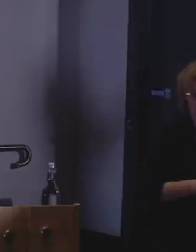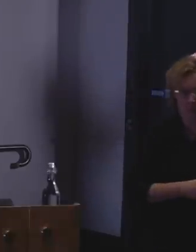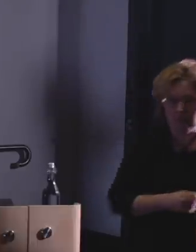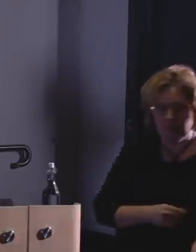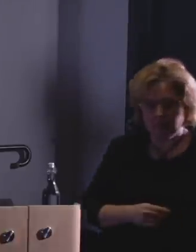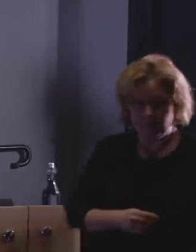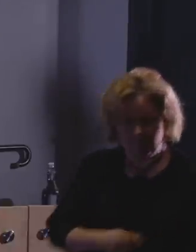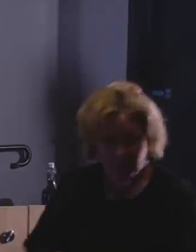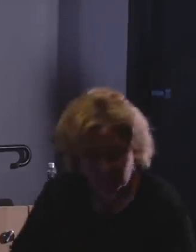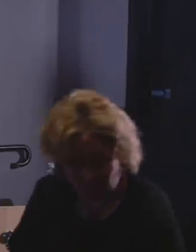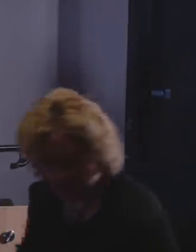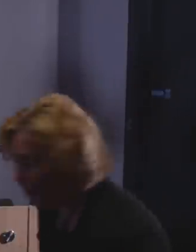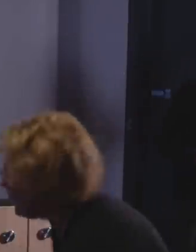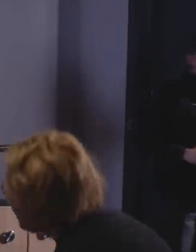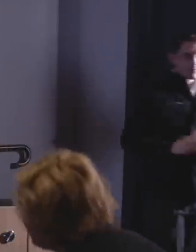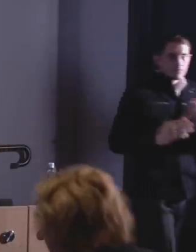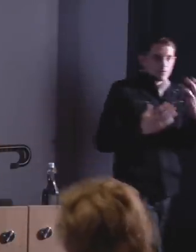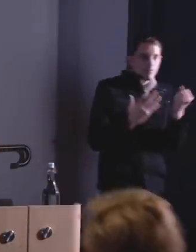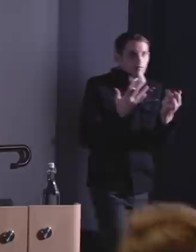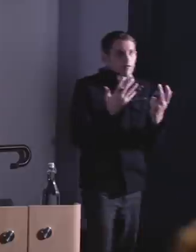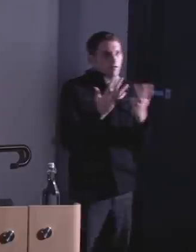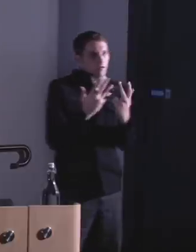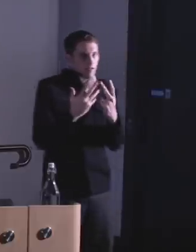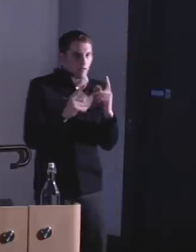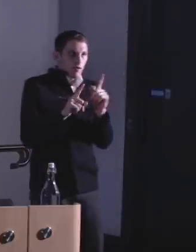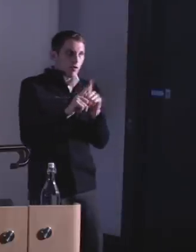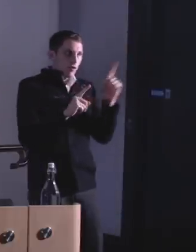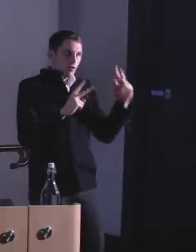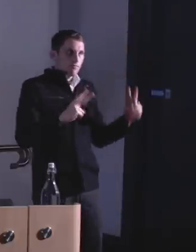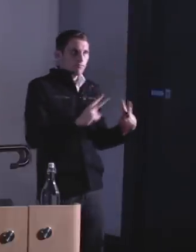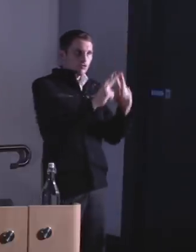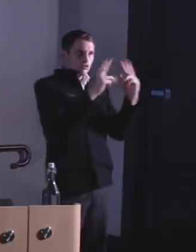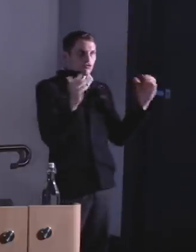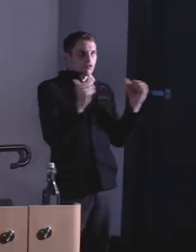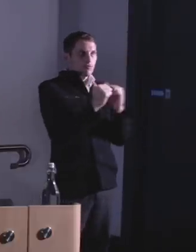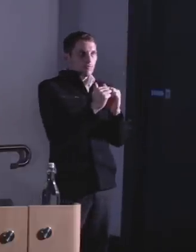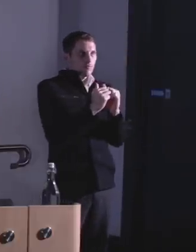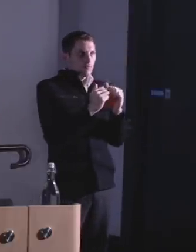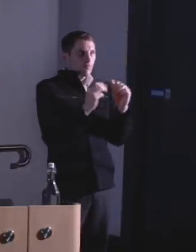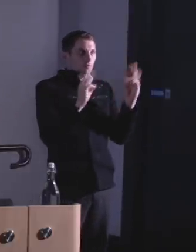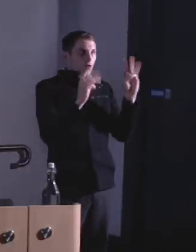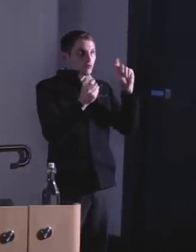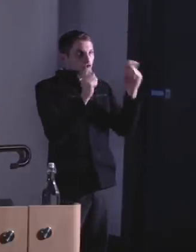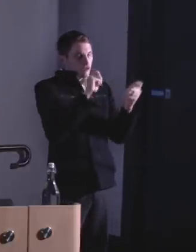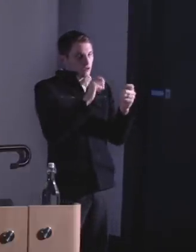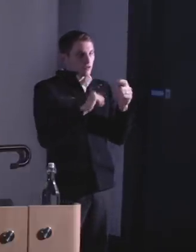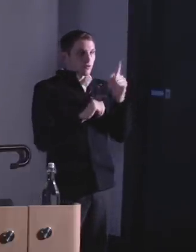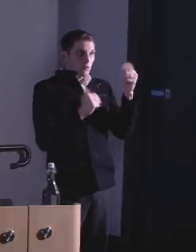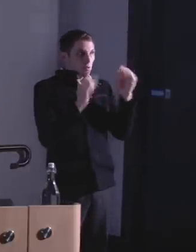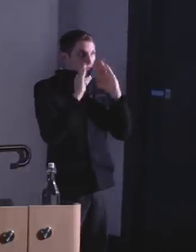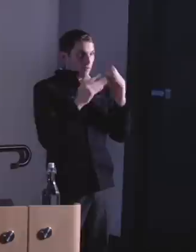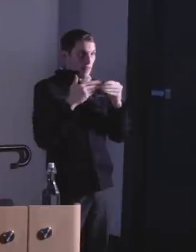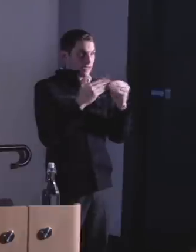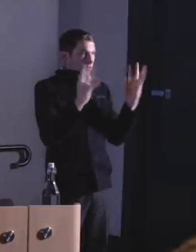you know, the Paris Agreement on climate change was such a wonderful thing. All the leaders came together, they agreed on it,